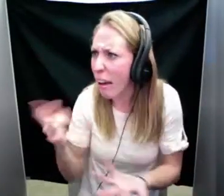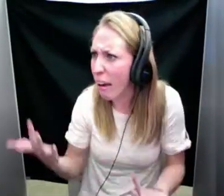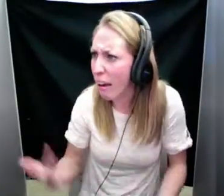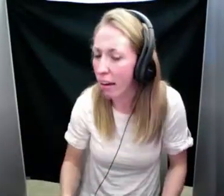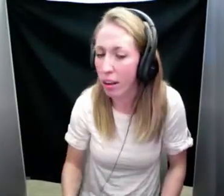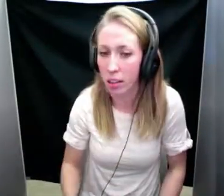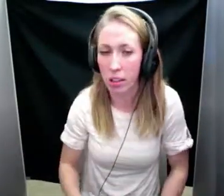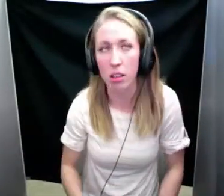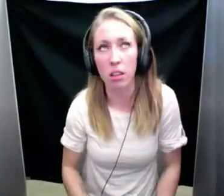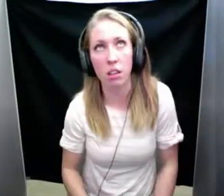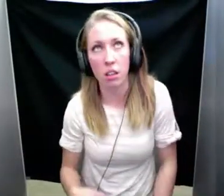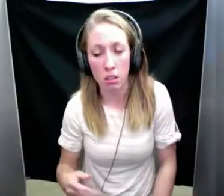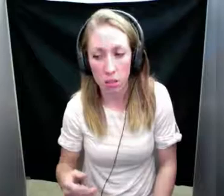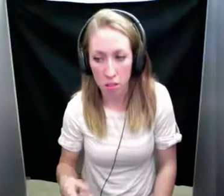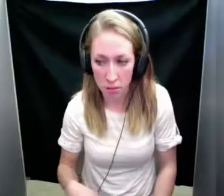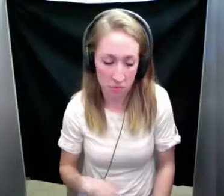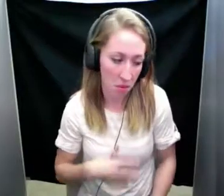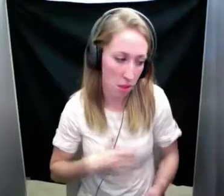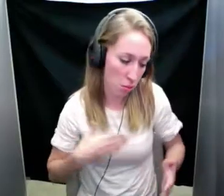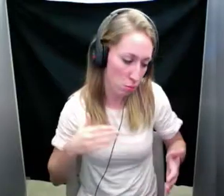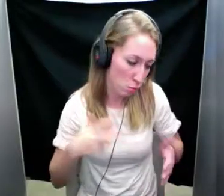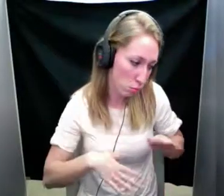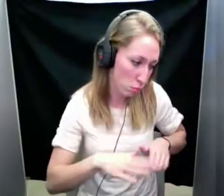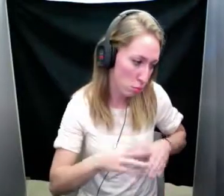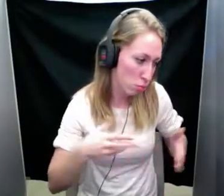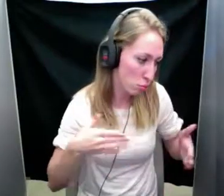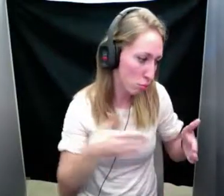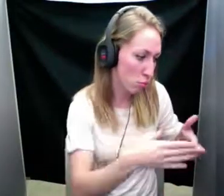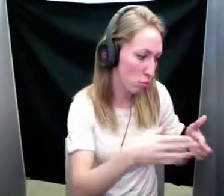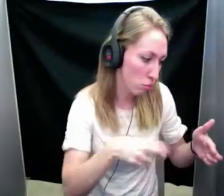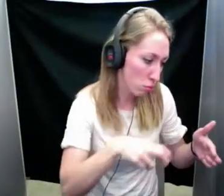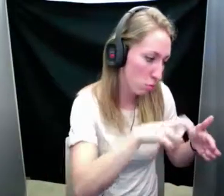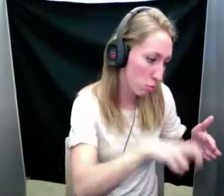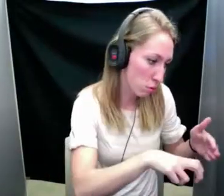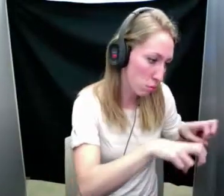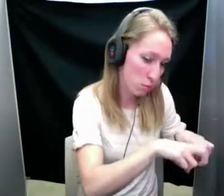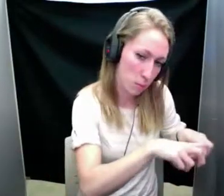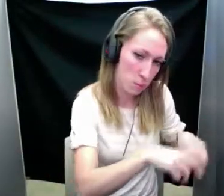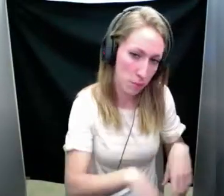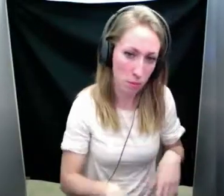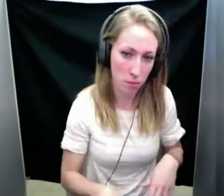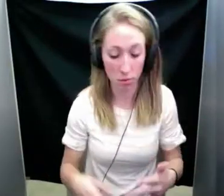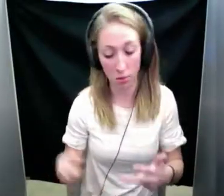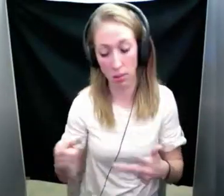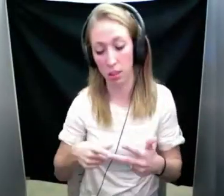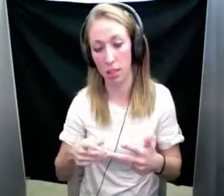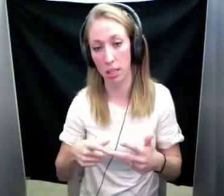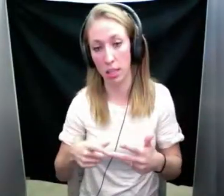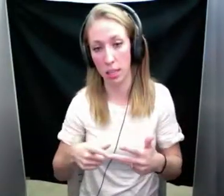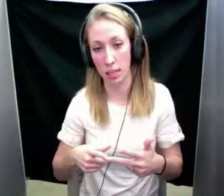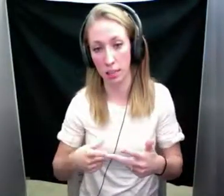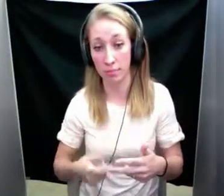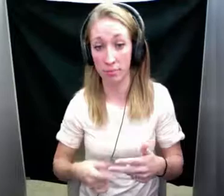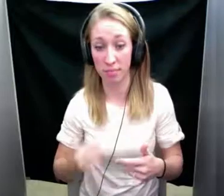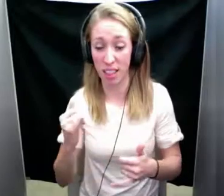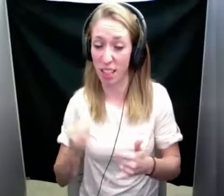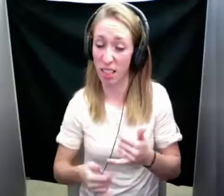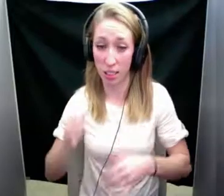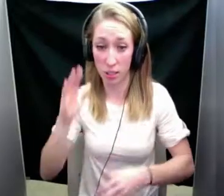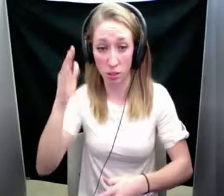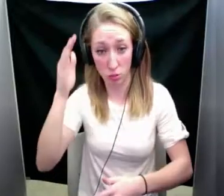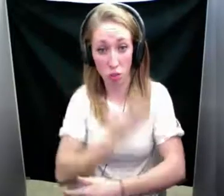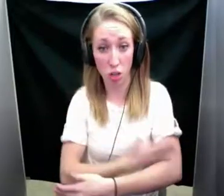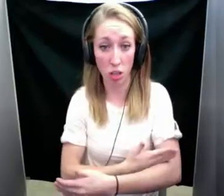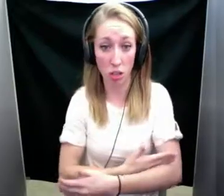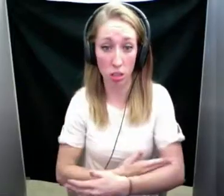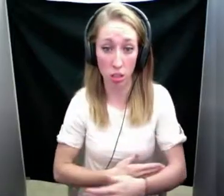and sat down. Well, now the next one to go out was the youngest of the three, and him they had nicknamed the Ash Lad, because he liked to sit